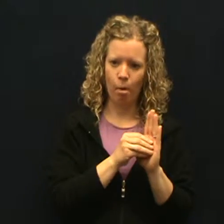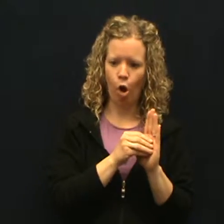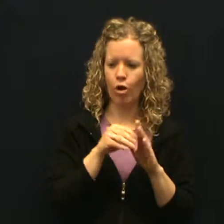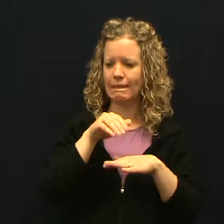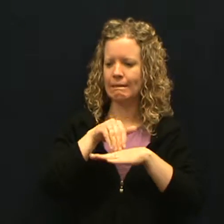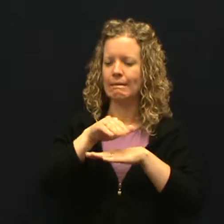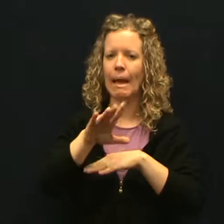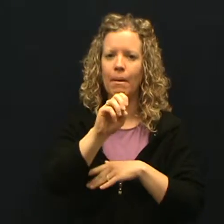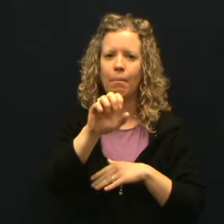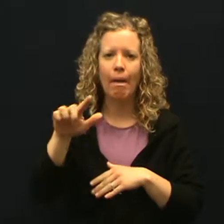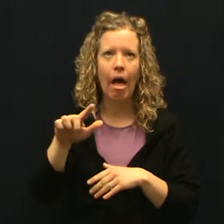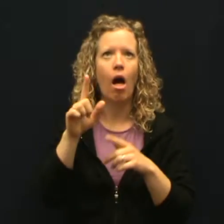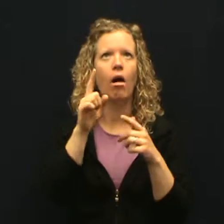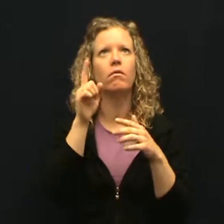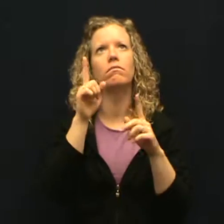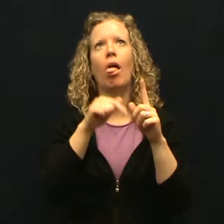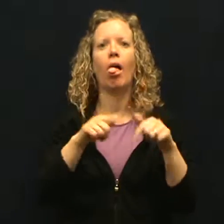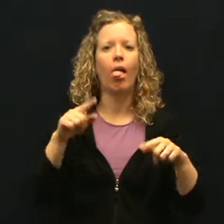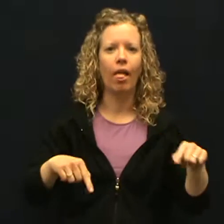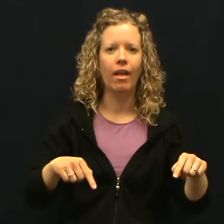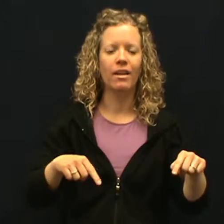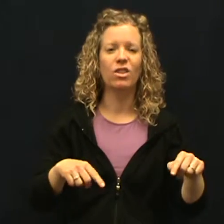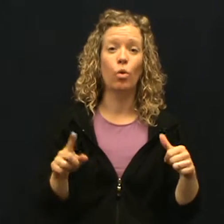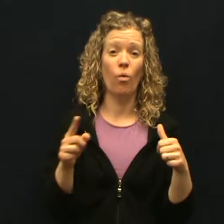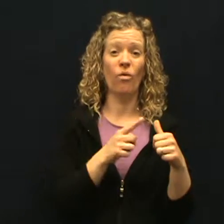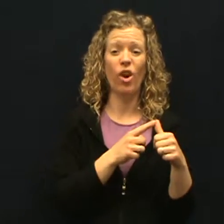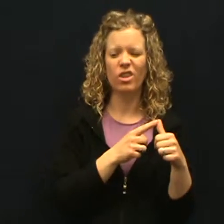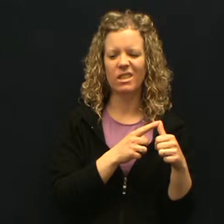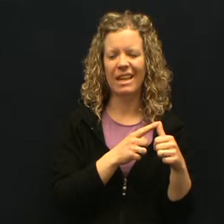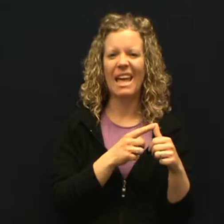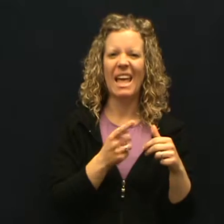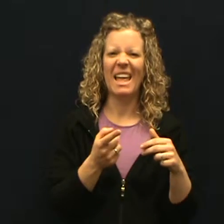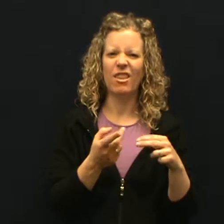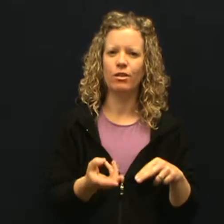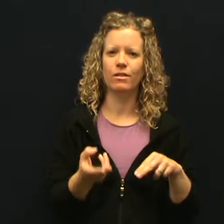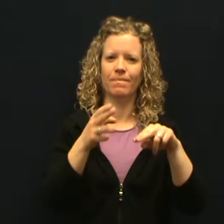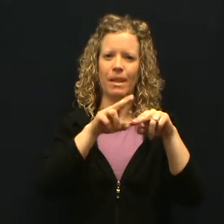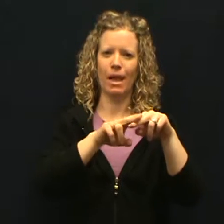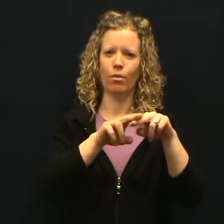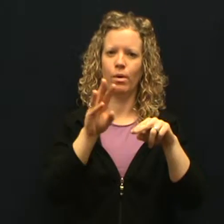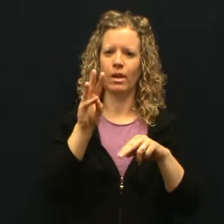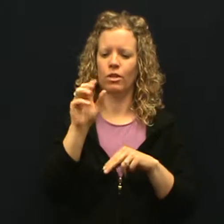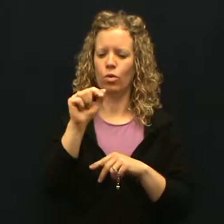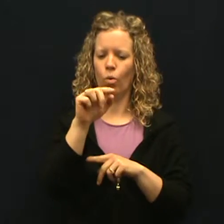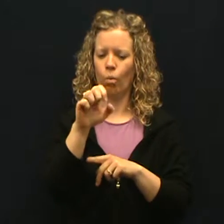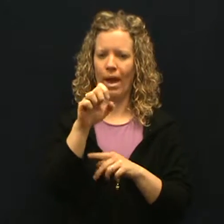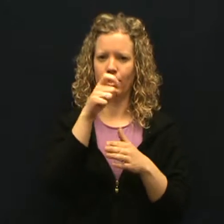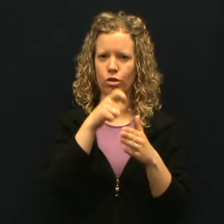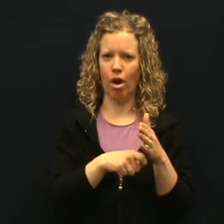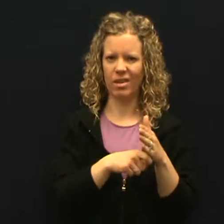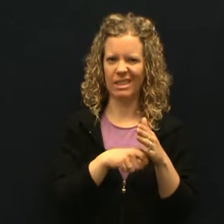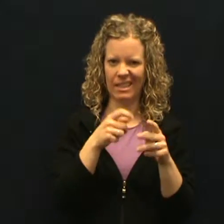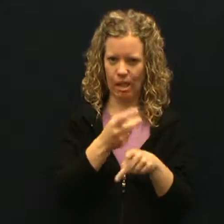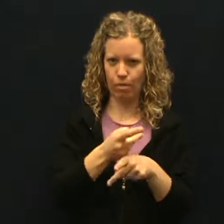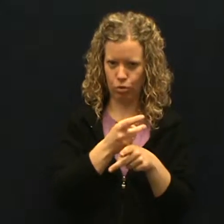that. So number one, there are increased wage costs involved in performing those duties. Secondly, whenever you extend